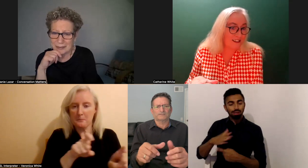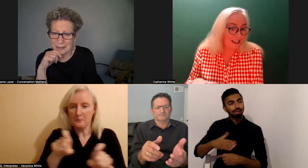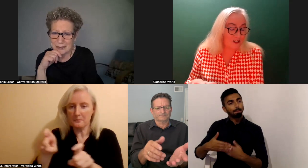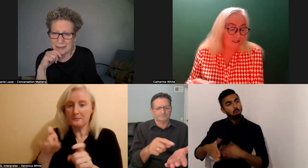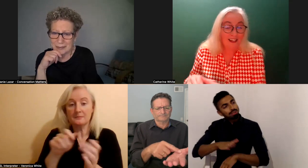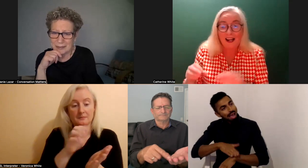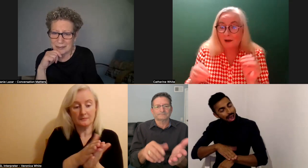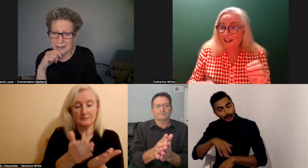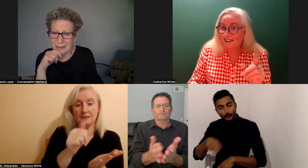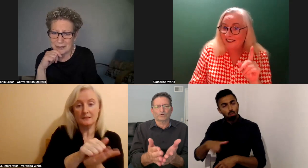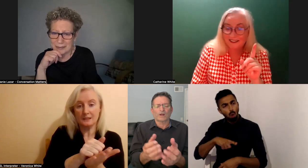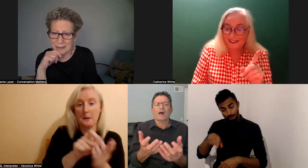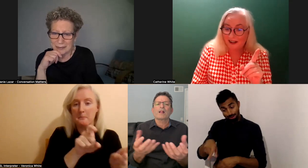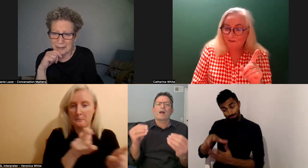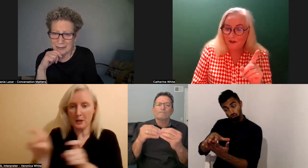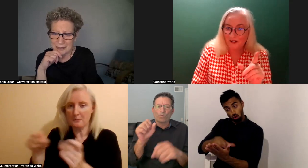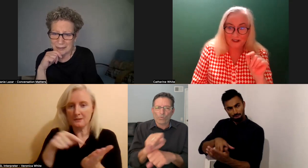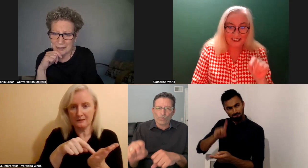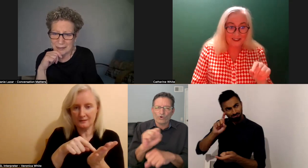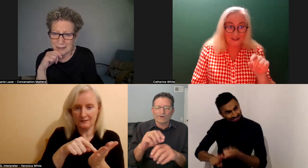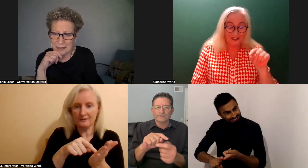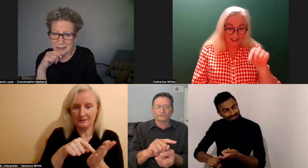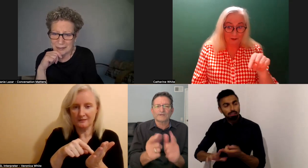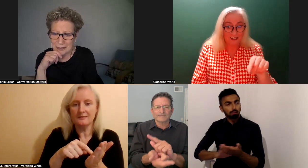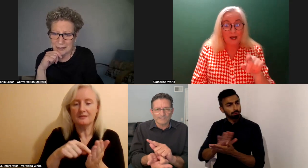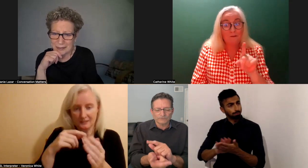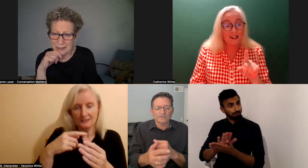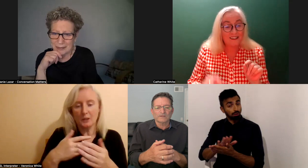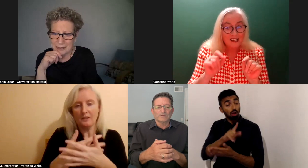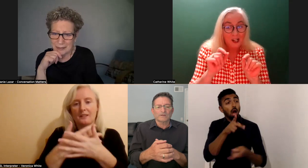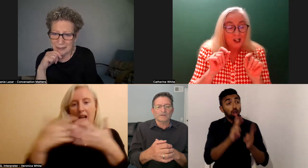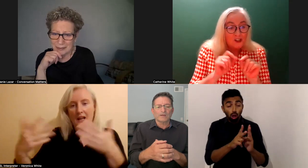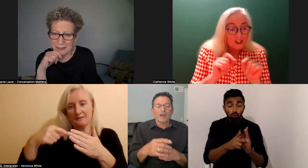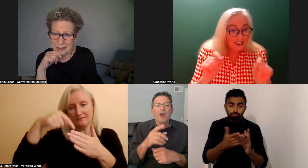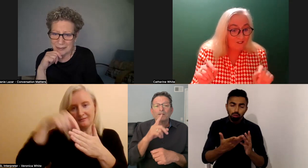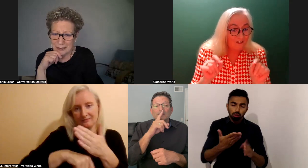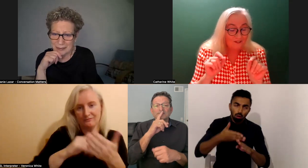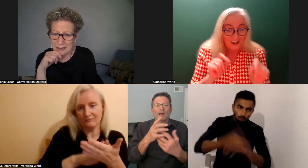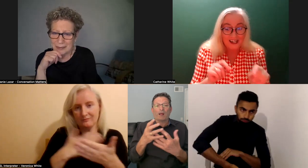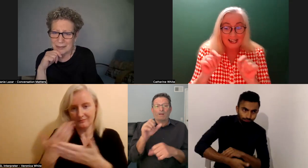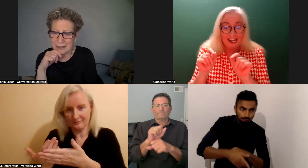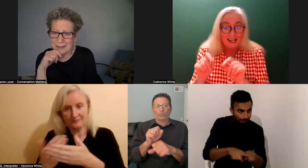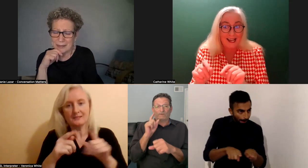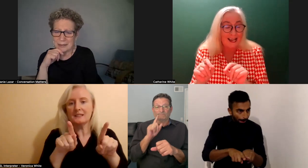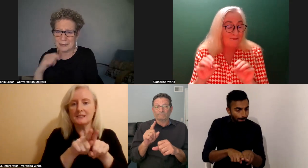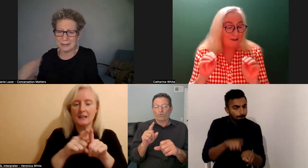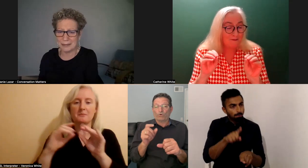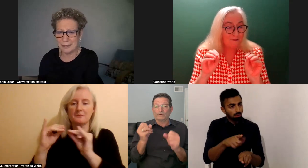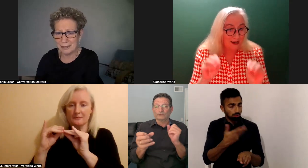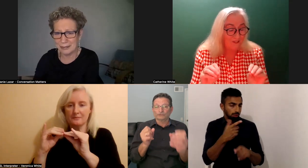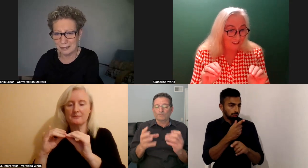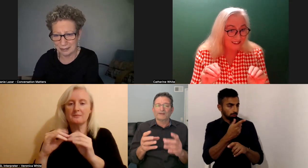into translation. I'm not saying that there's not more work goes into interpreting now, because to give Veronica and